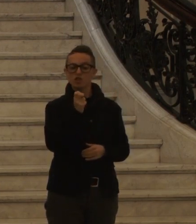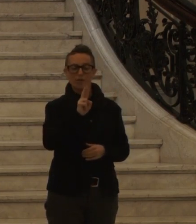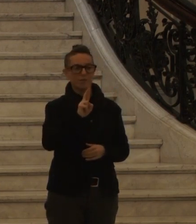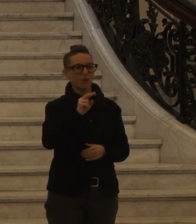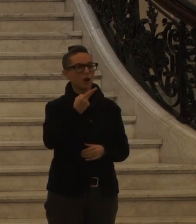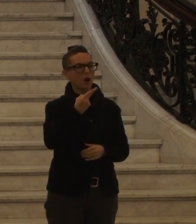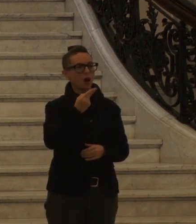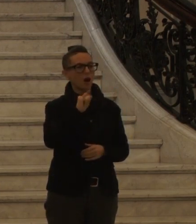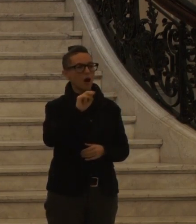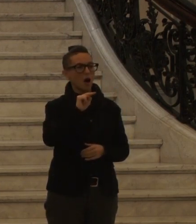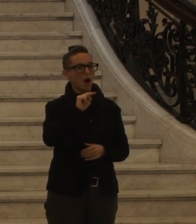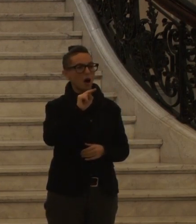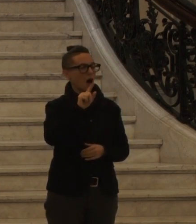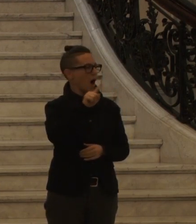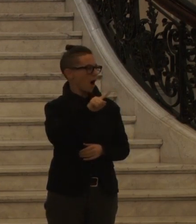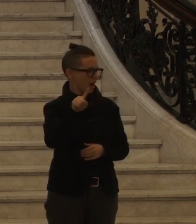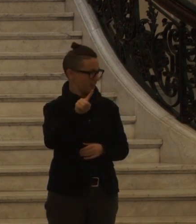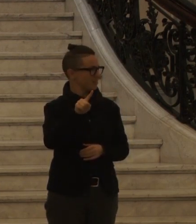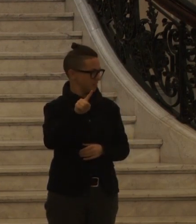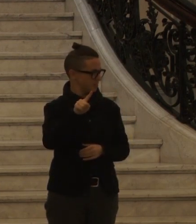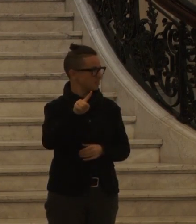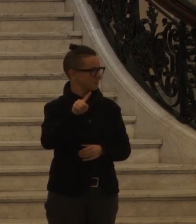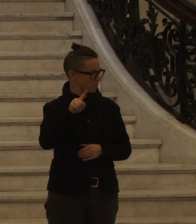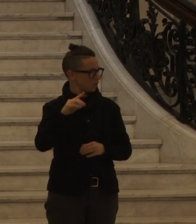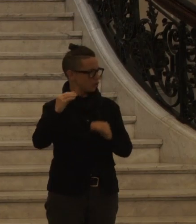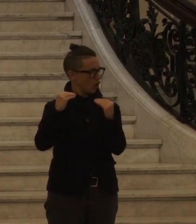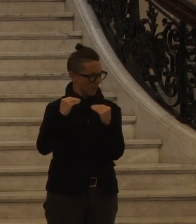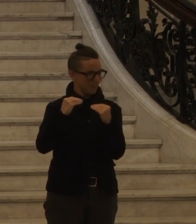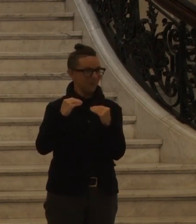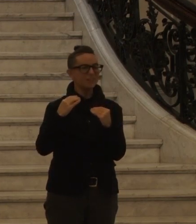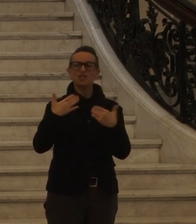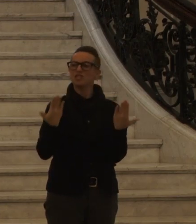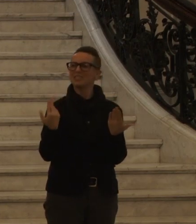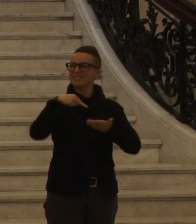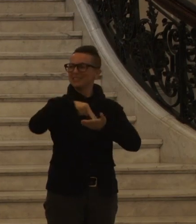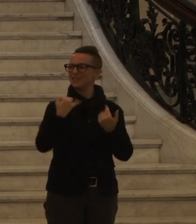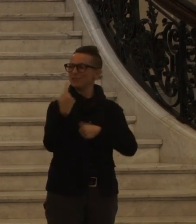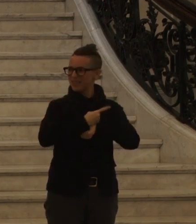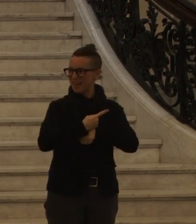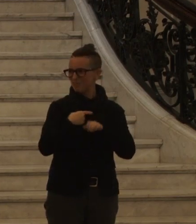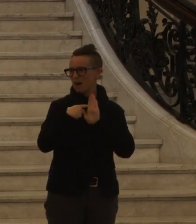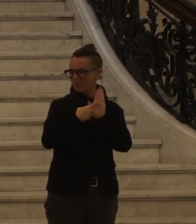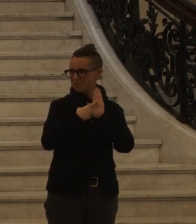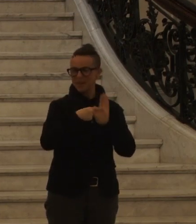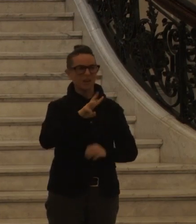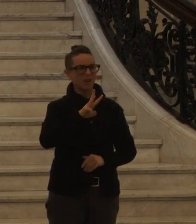that class. And she's here today representing Waverly Place. And the reason why I'm standing before you today,